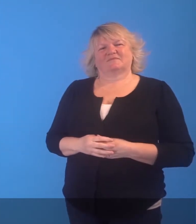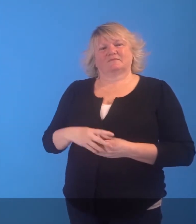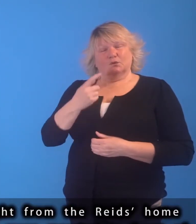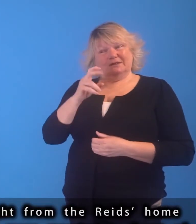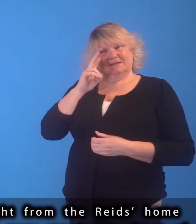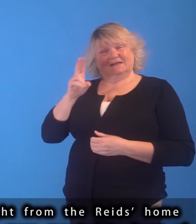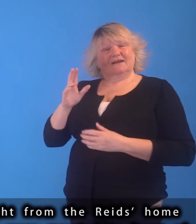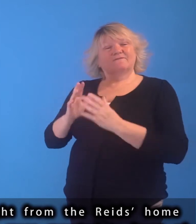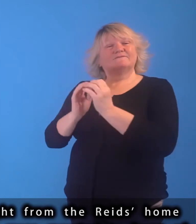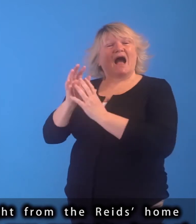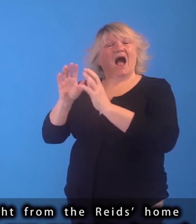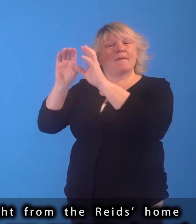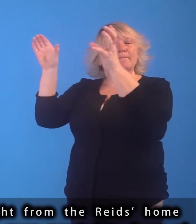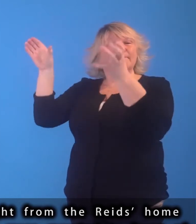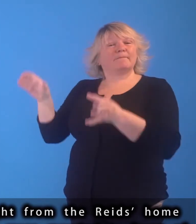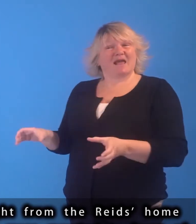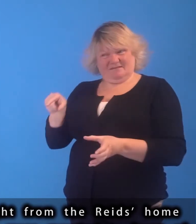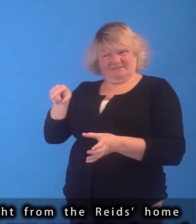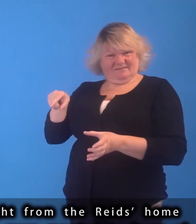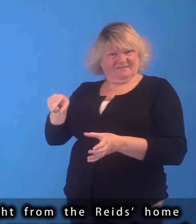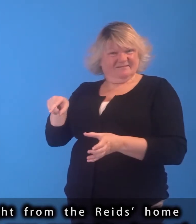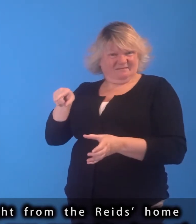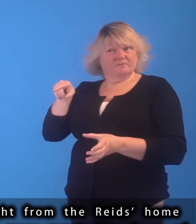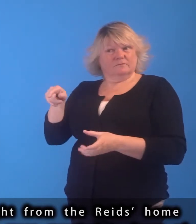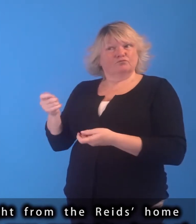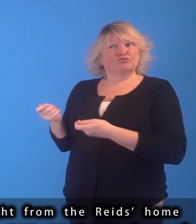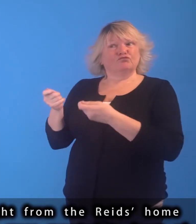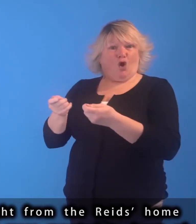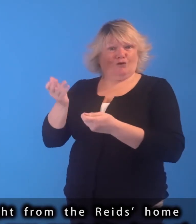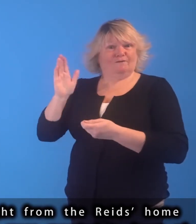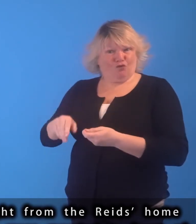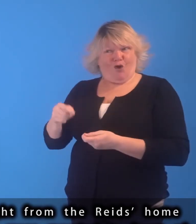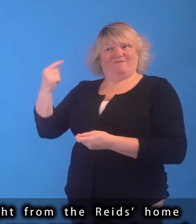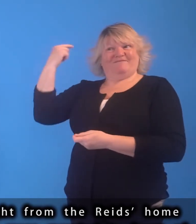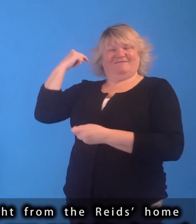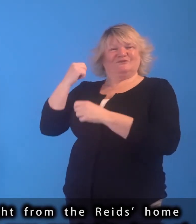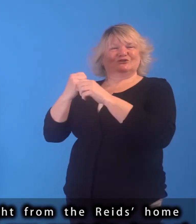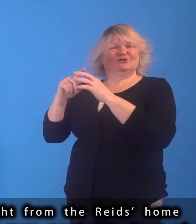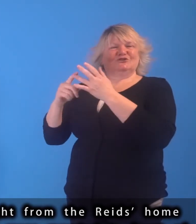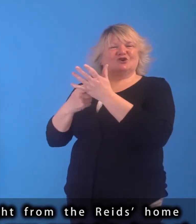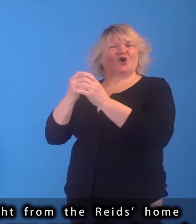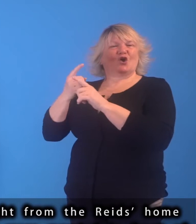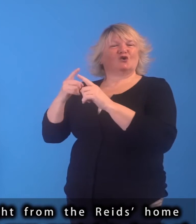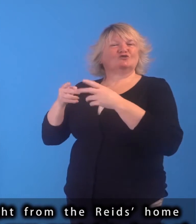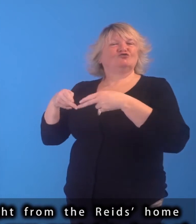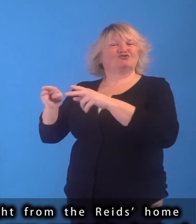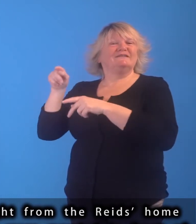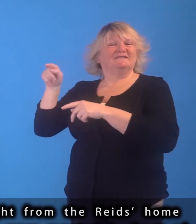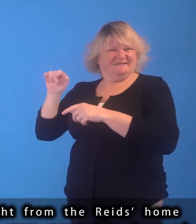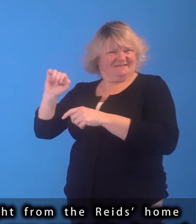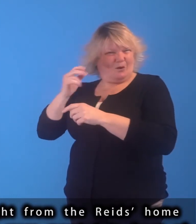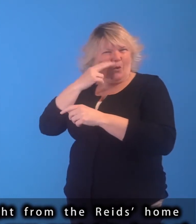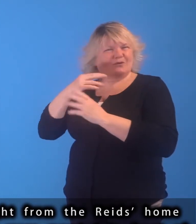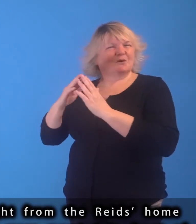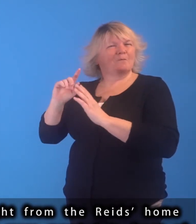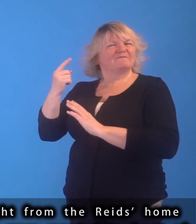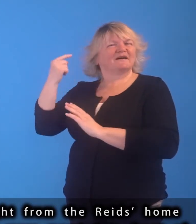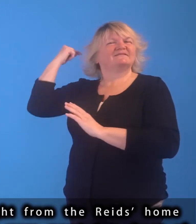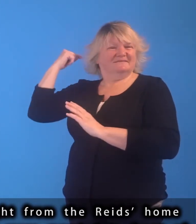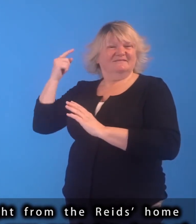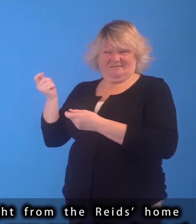and were not fashionable at the time. But it is entirely possible that Mr. Reed bought them because he enjoyed